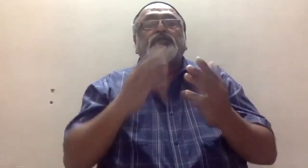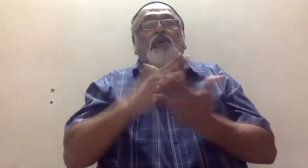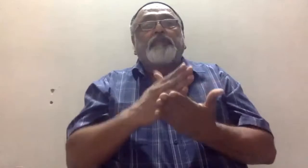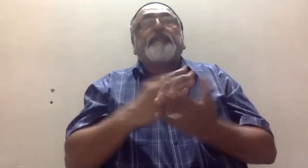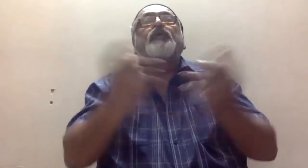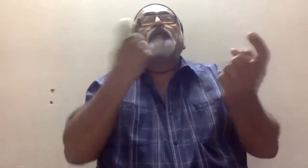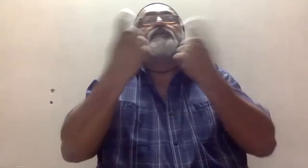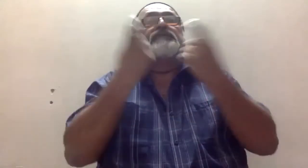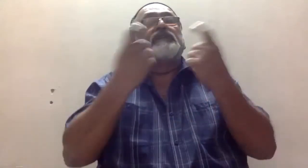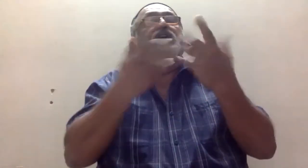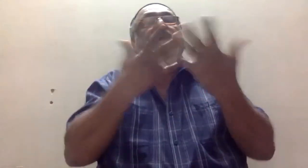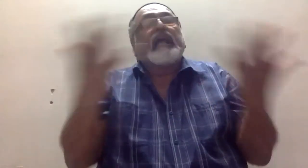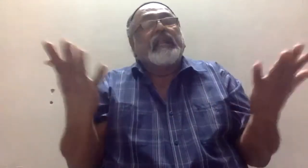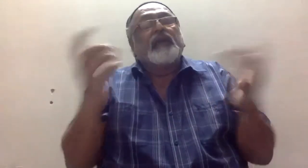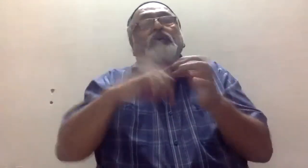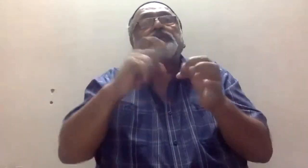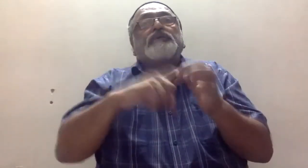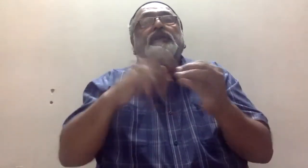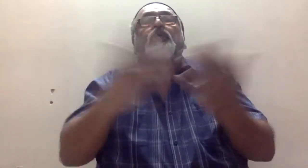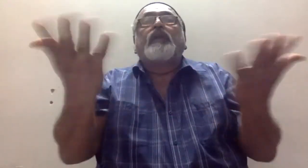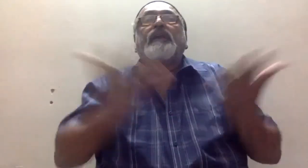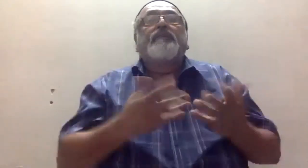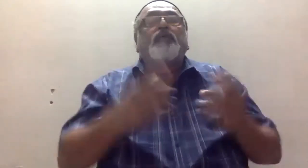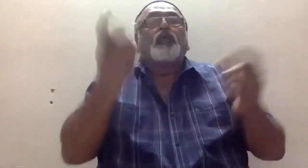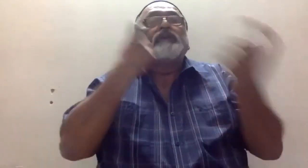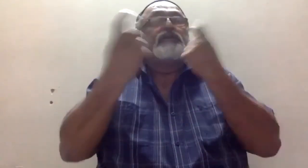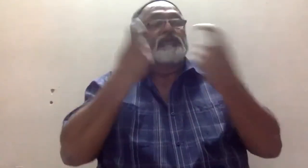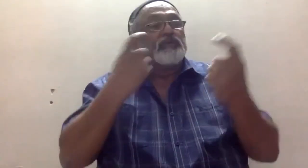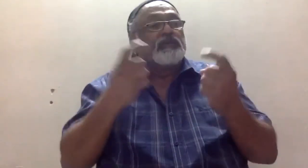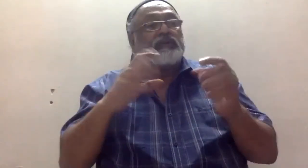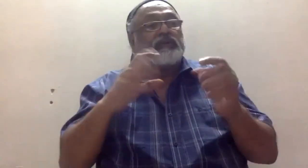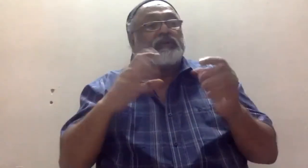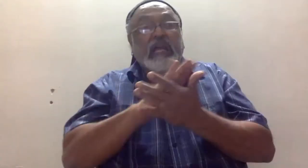Just any question, I'm open to questions. If you want to put them on chat box,